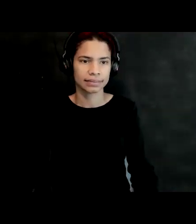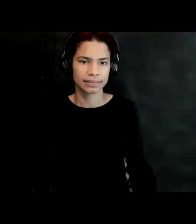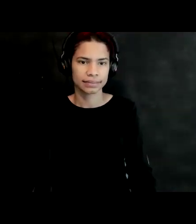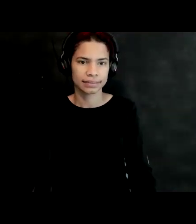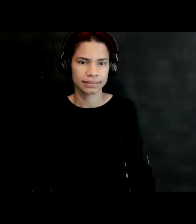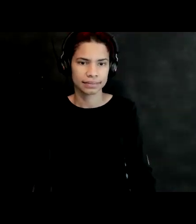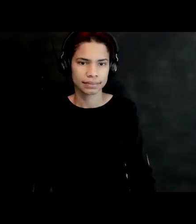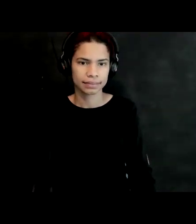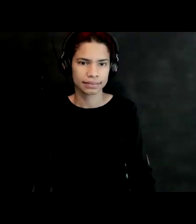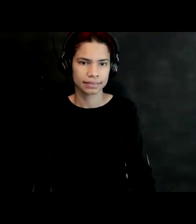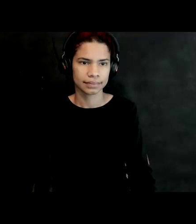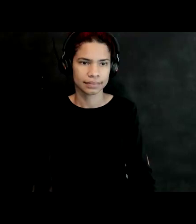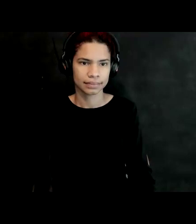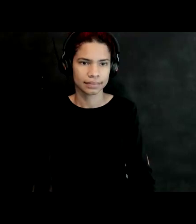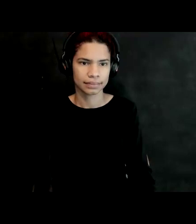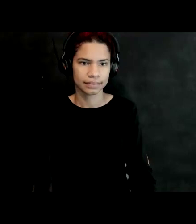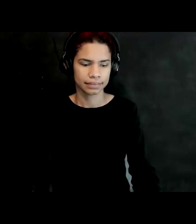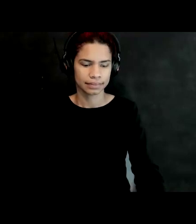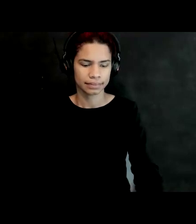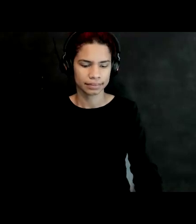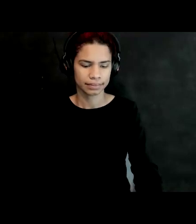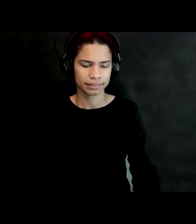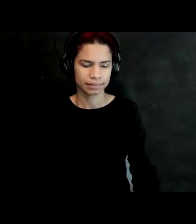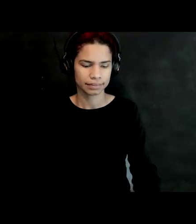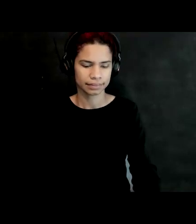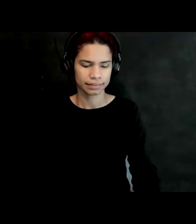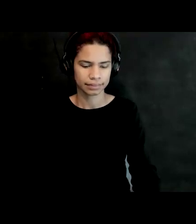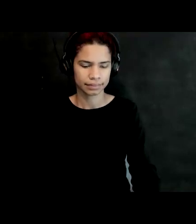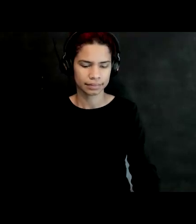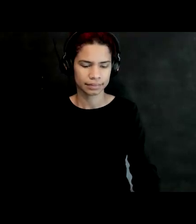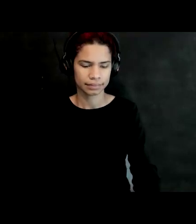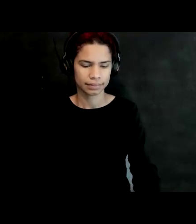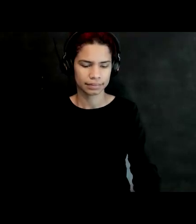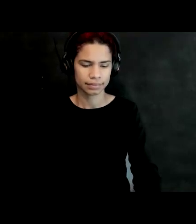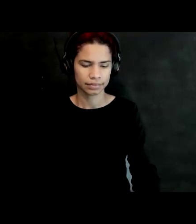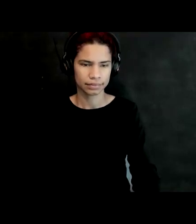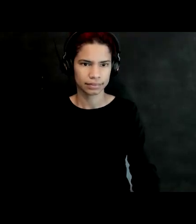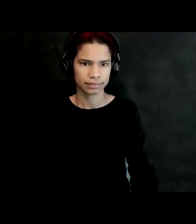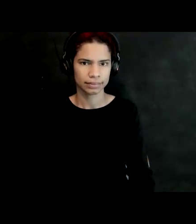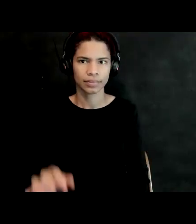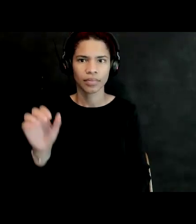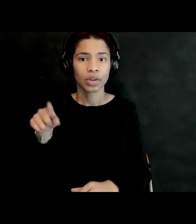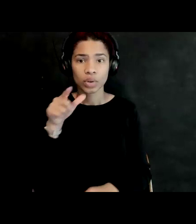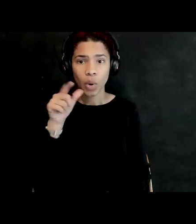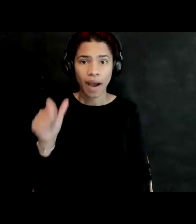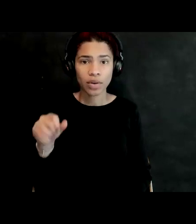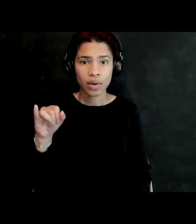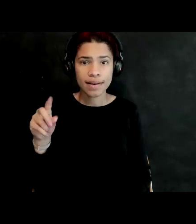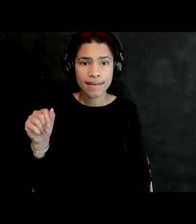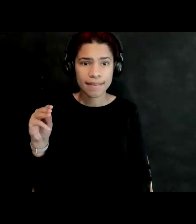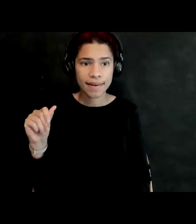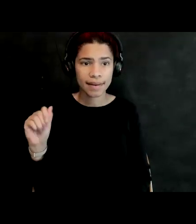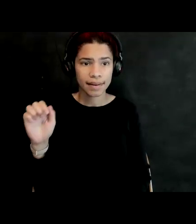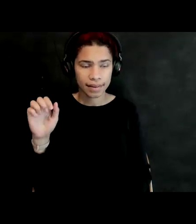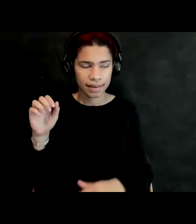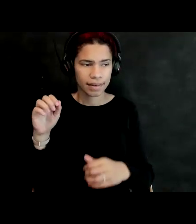Who wants to try? And you don't have to be an Ida May to read it. You can be anybody in this room and you